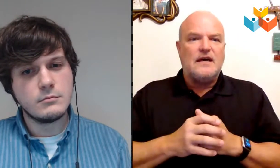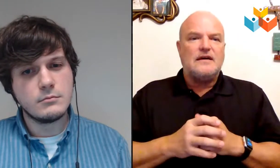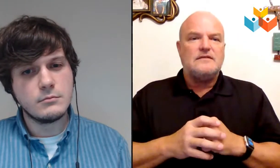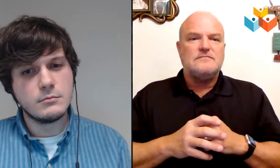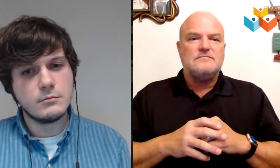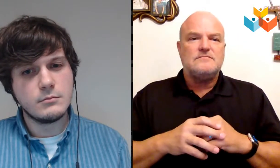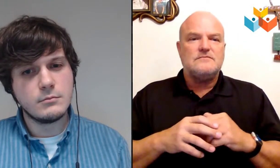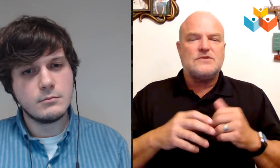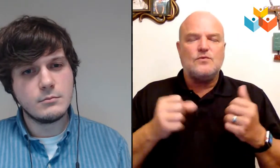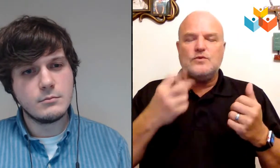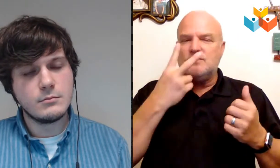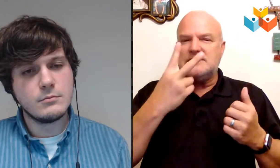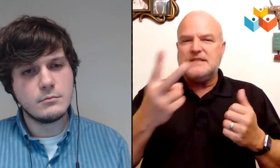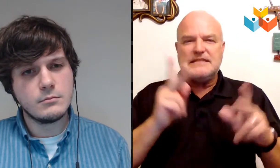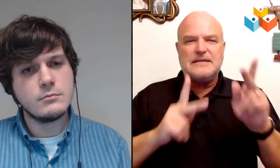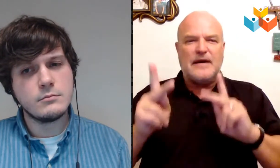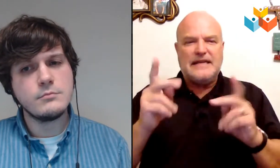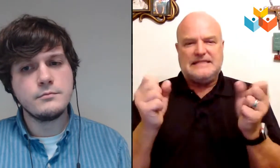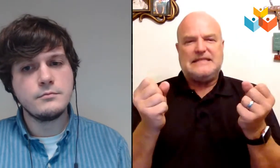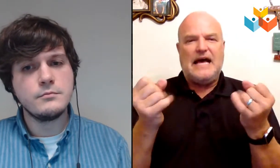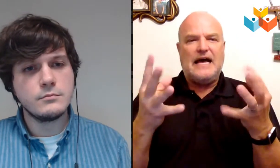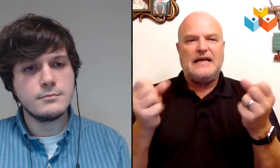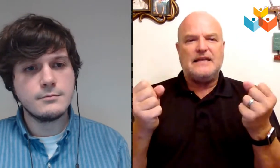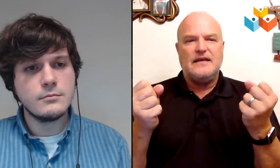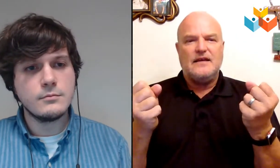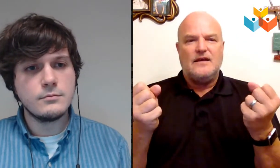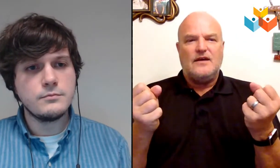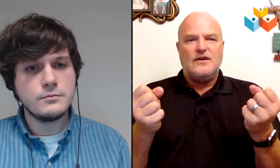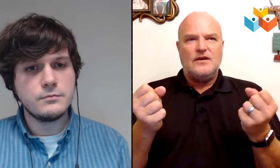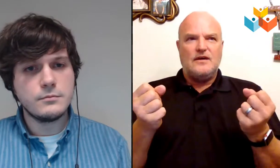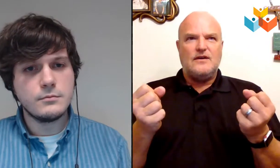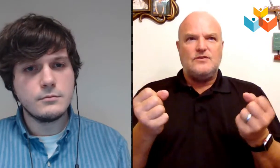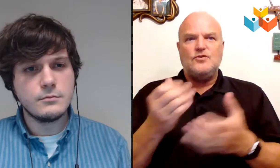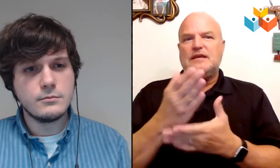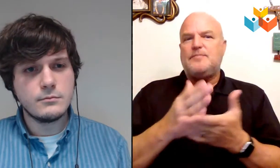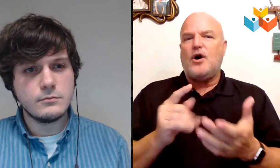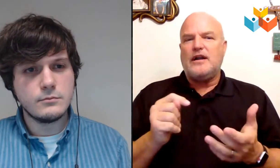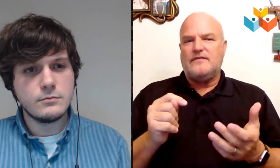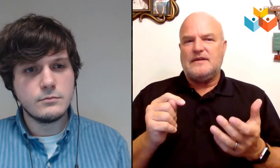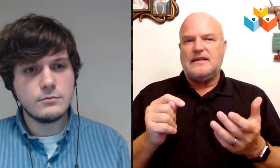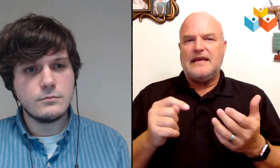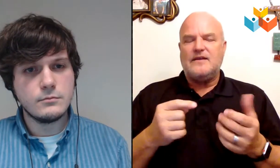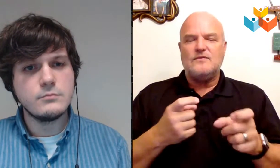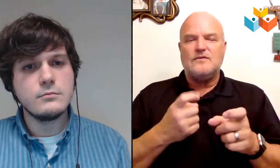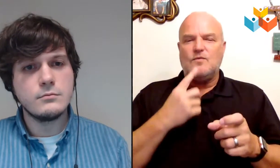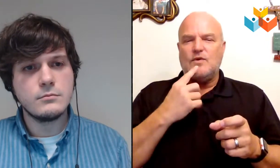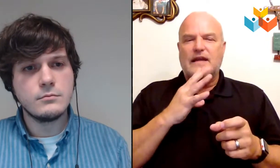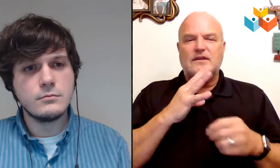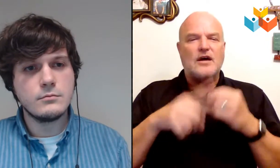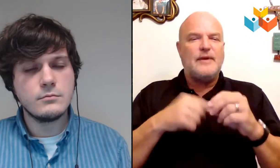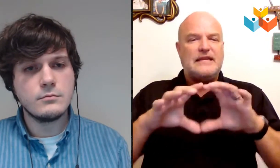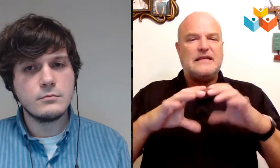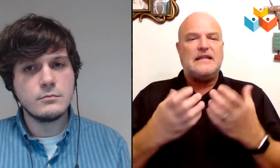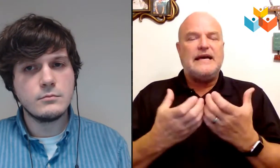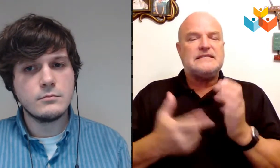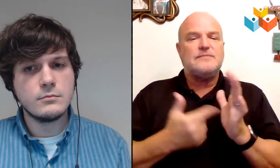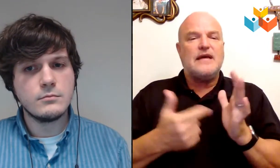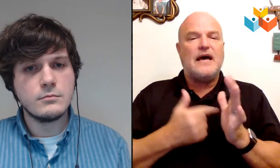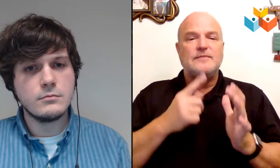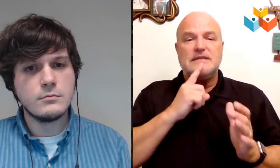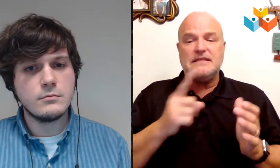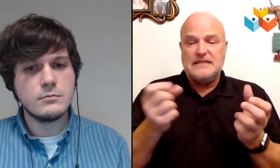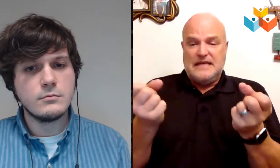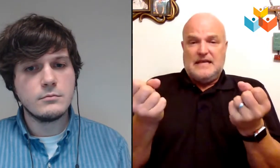is. So when you see somebody sign, you get part of it. And what I talk about in